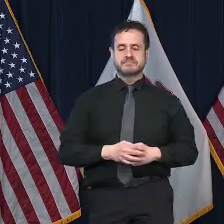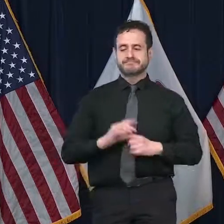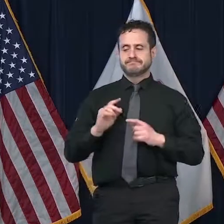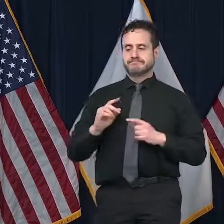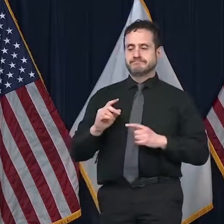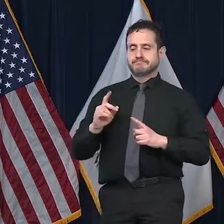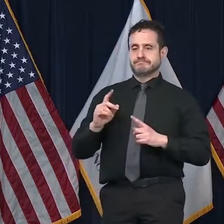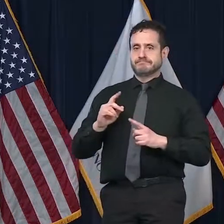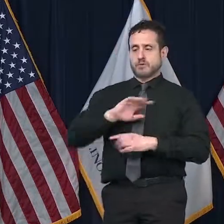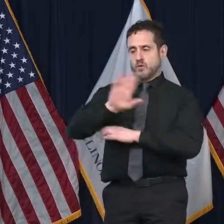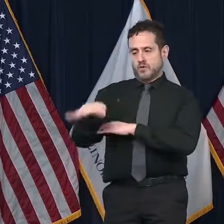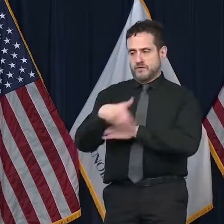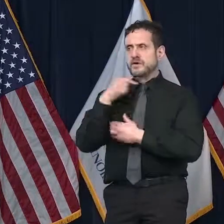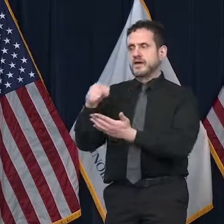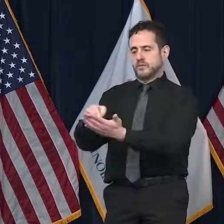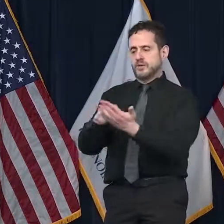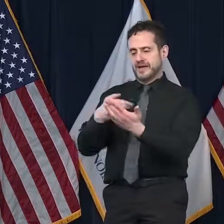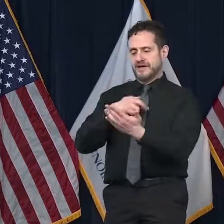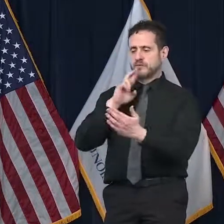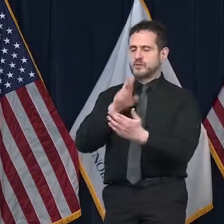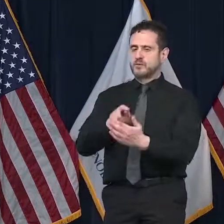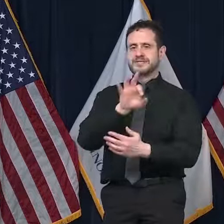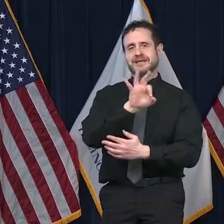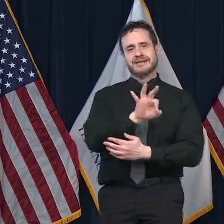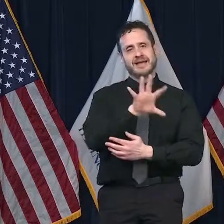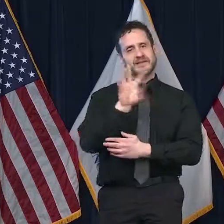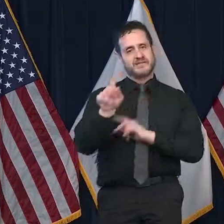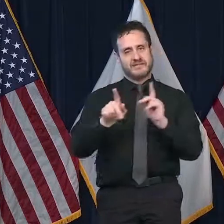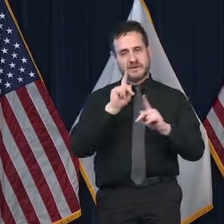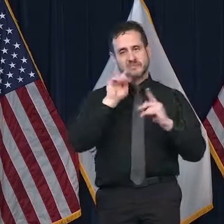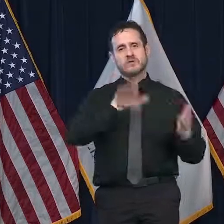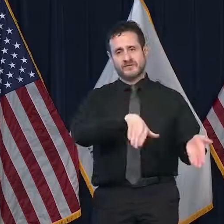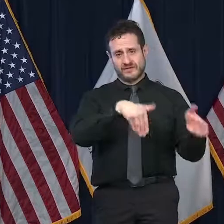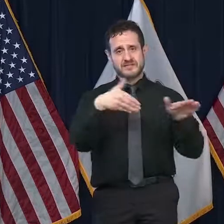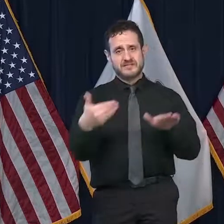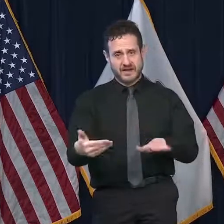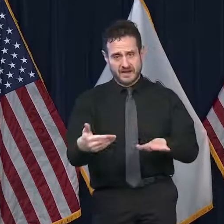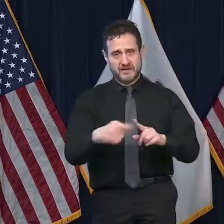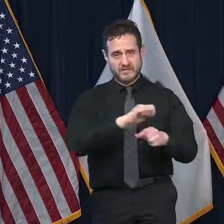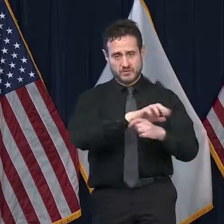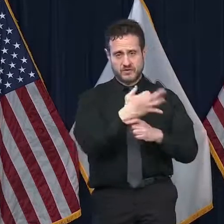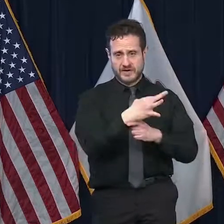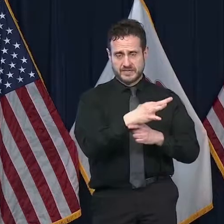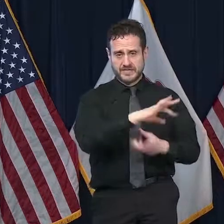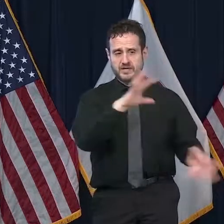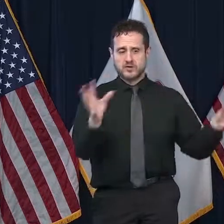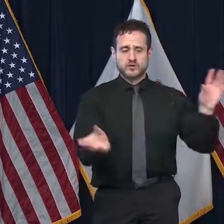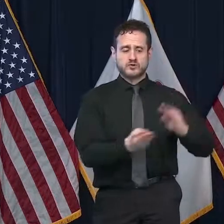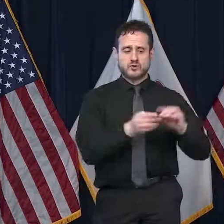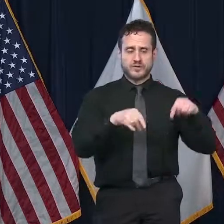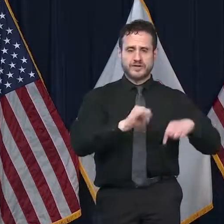of 95 individuals who have passed from COVID, for a total of